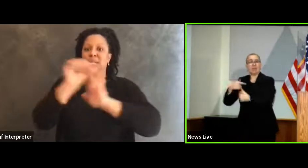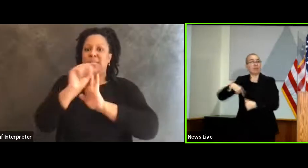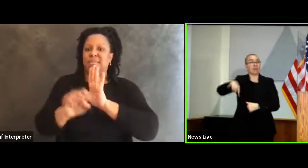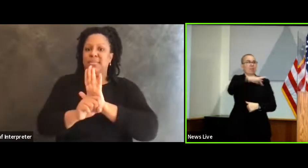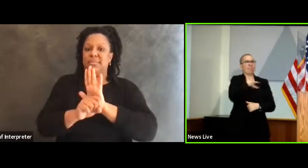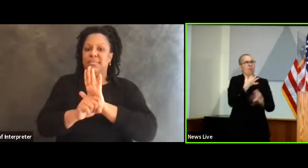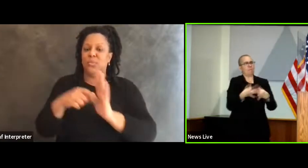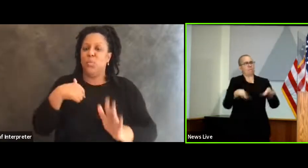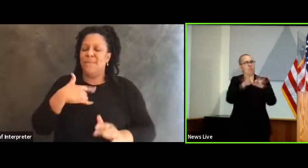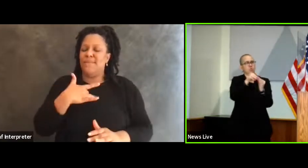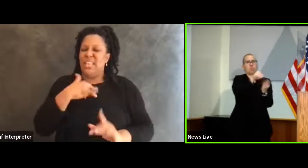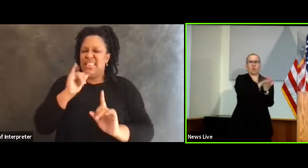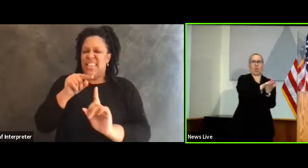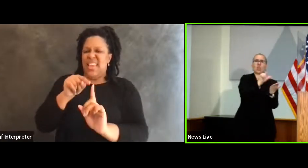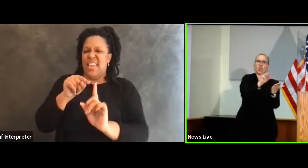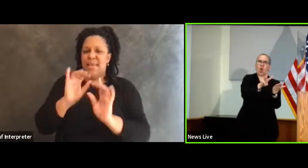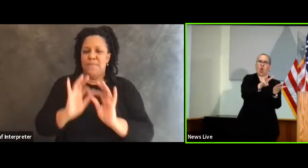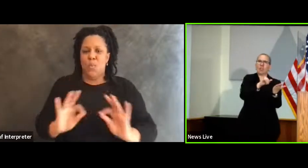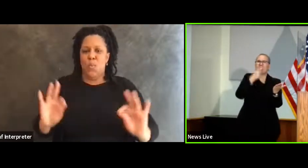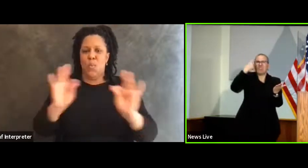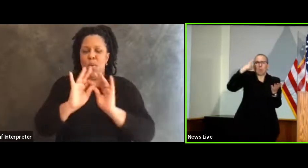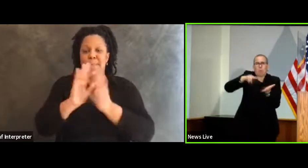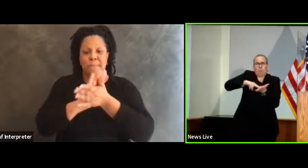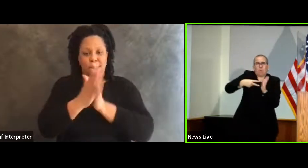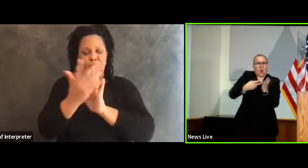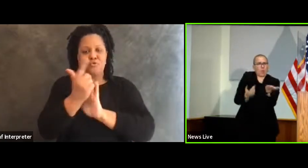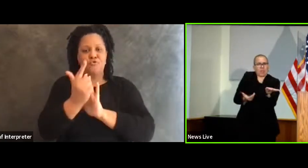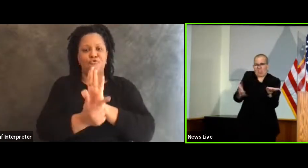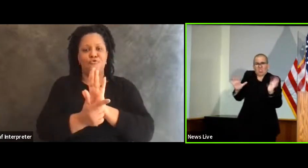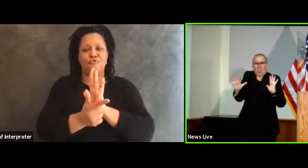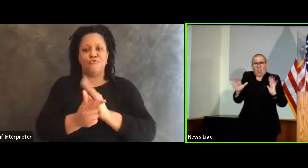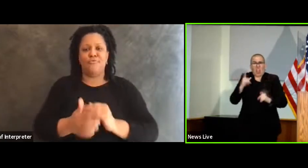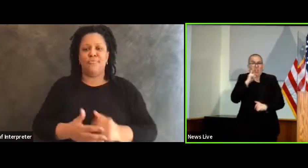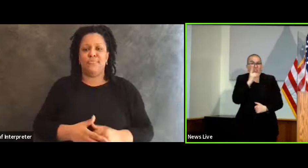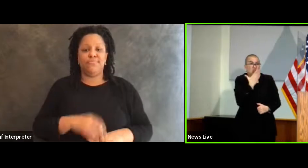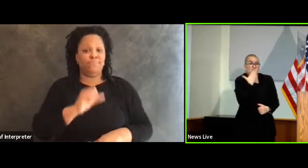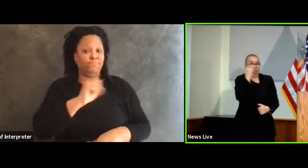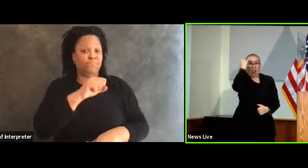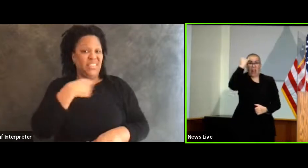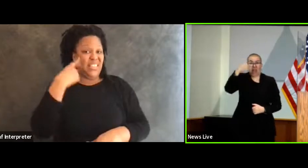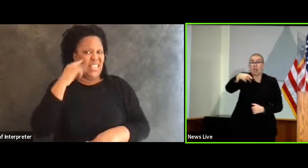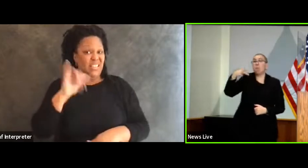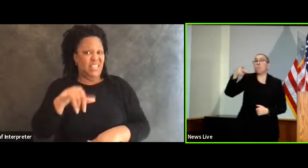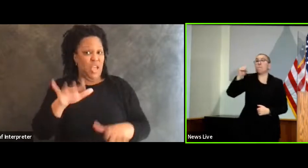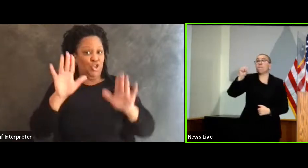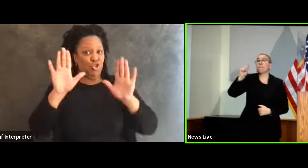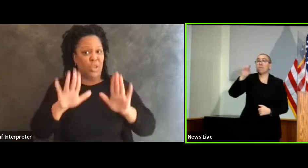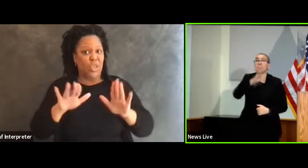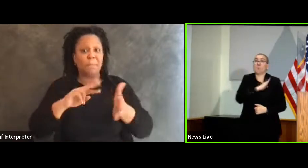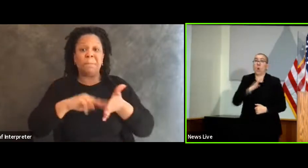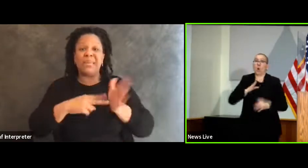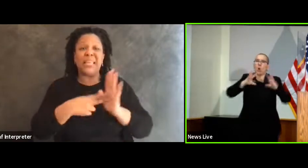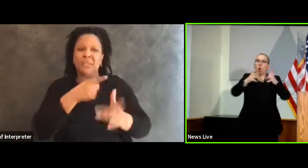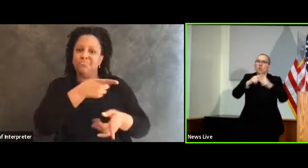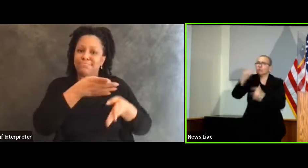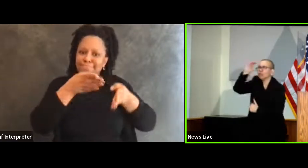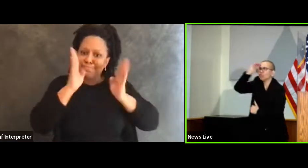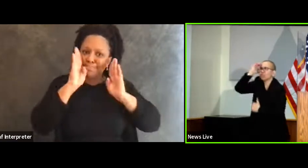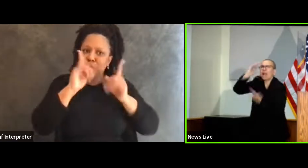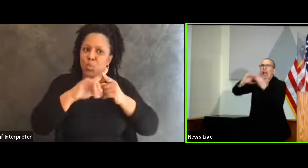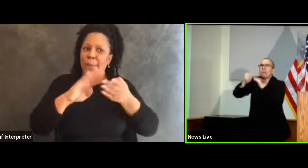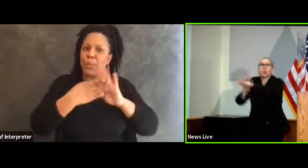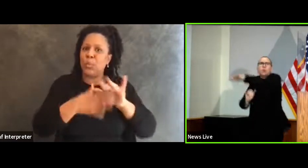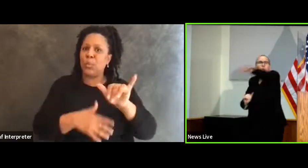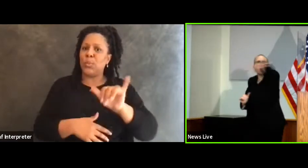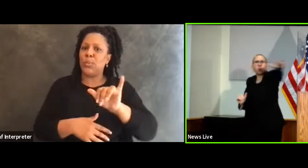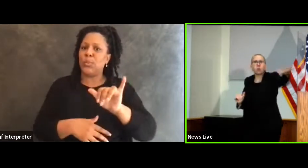message to all Minnesotans. But I do think that was a great step from the post board. I think it tells you that they're listening to the community and that they're saying that this is a moment and they're